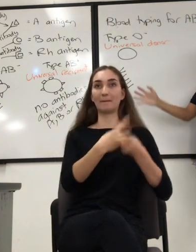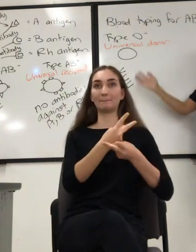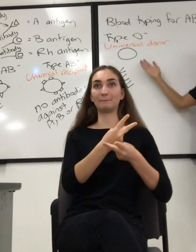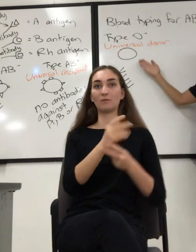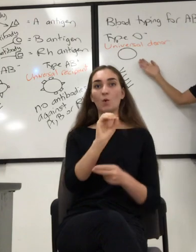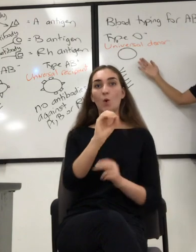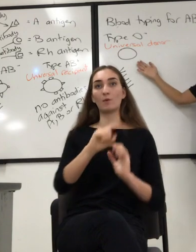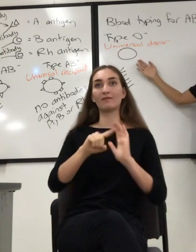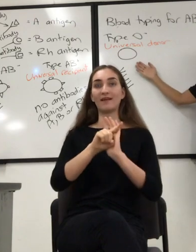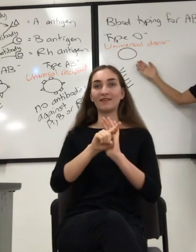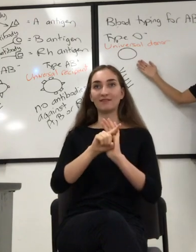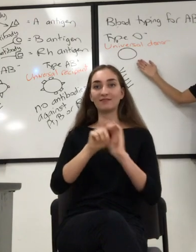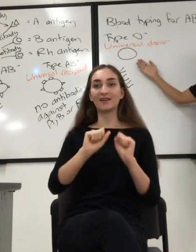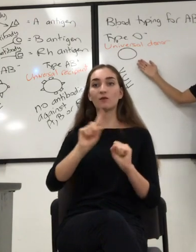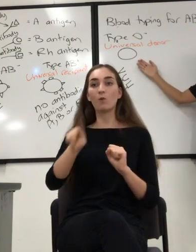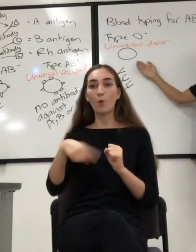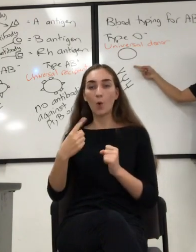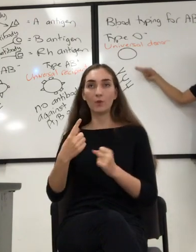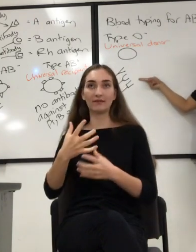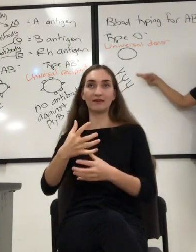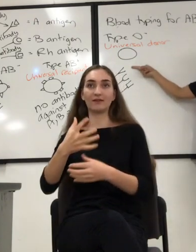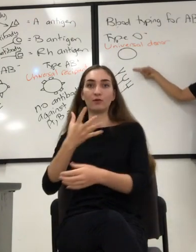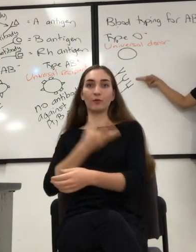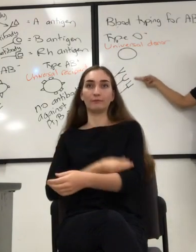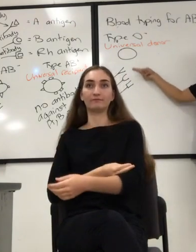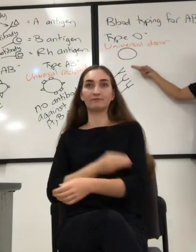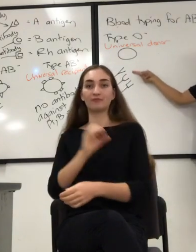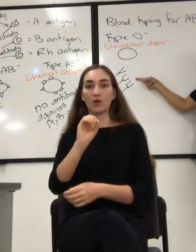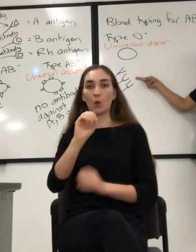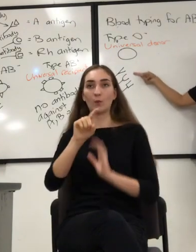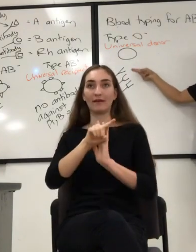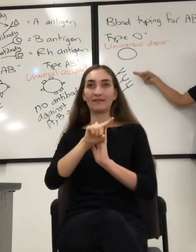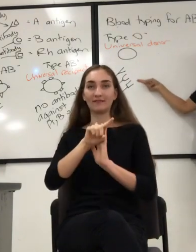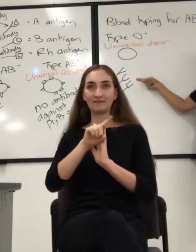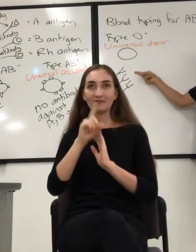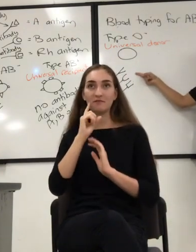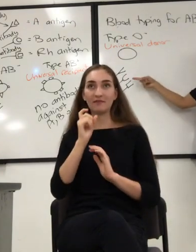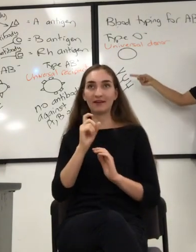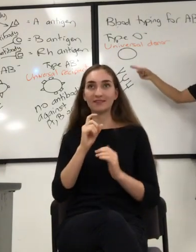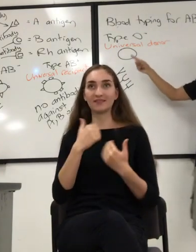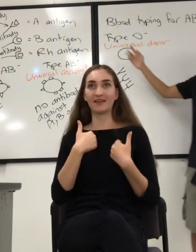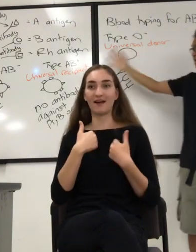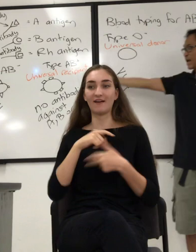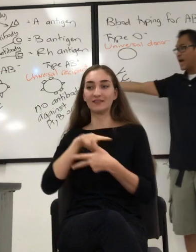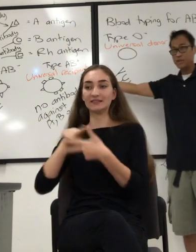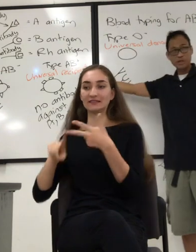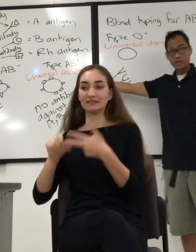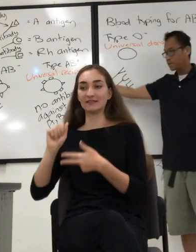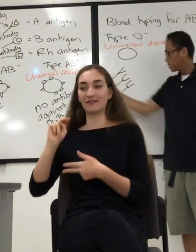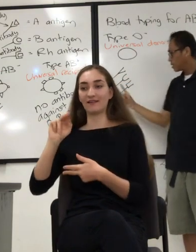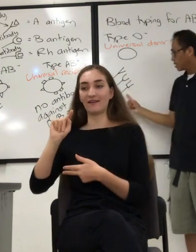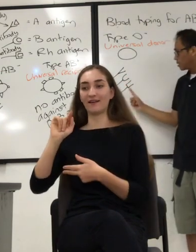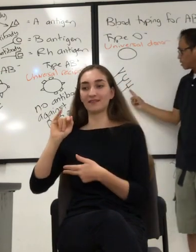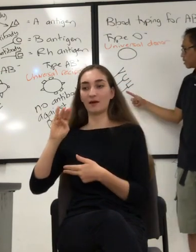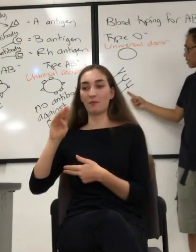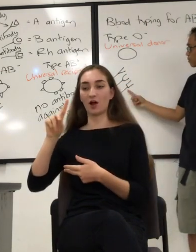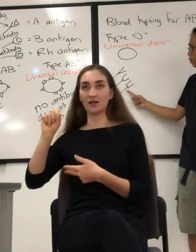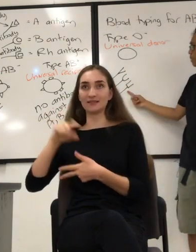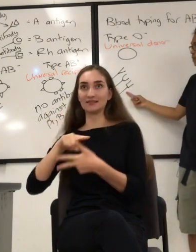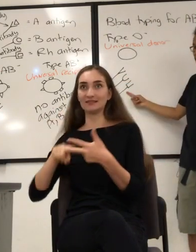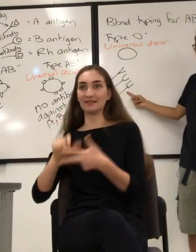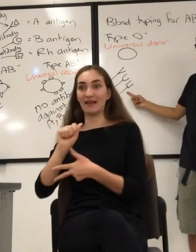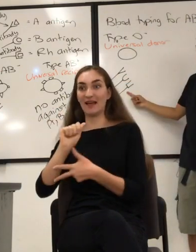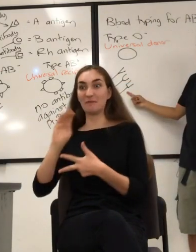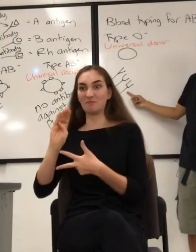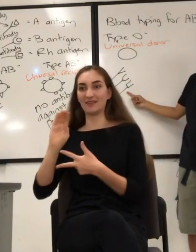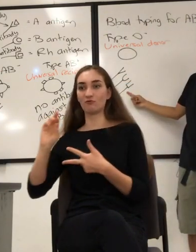O-negative. Yeah, O negs can only receive from other O negs because they got all these antibodies there. If they receive any antigen, they're